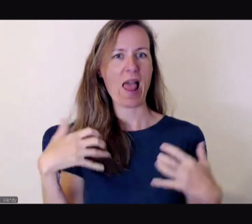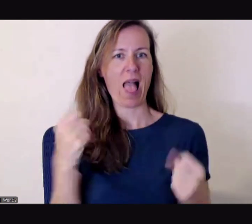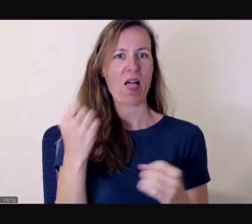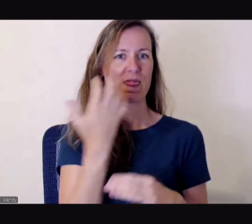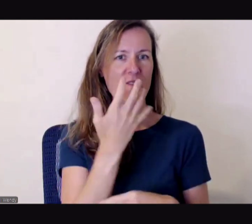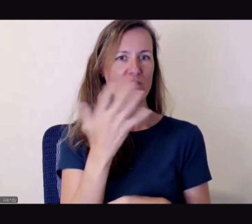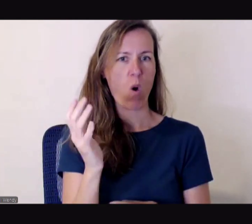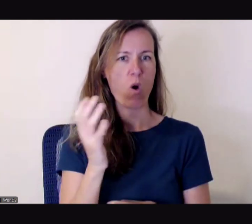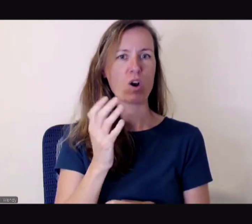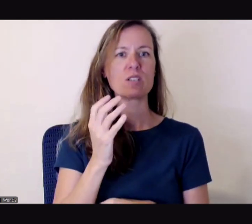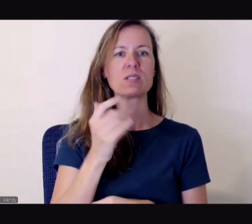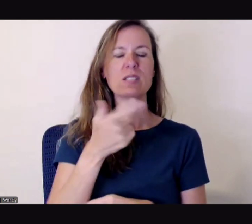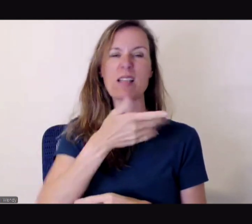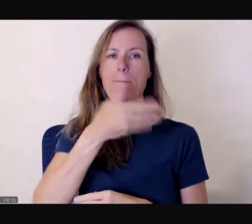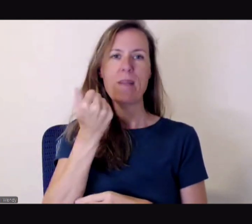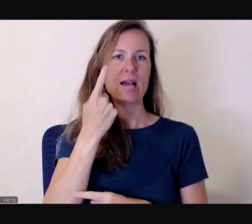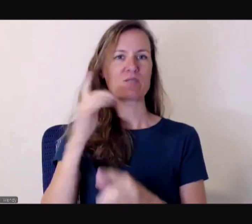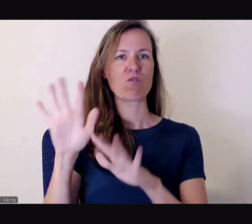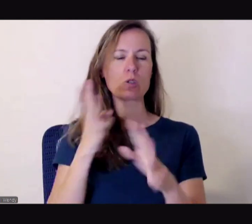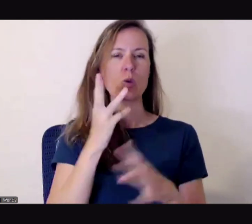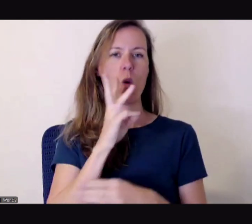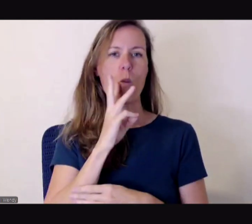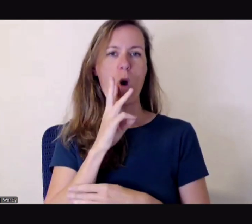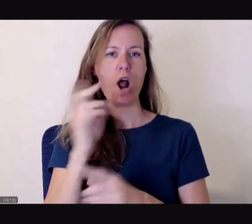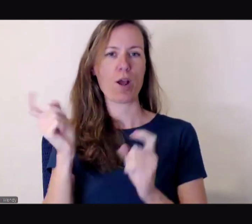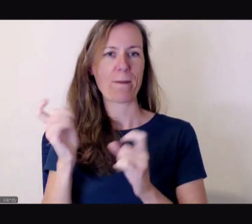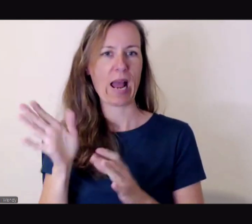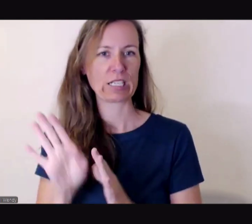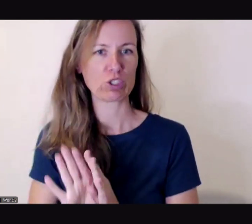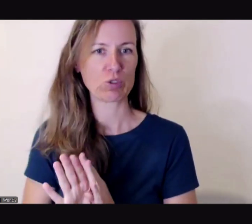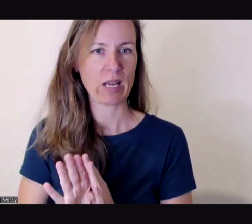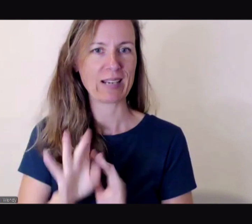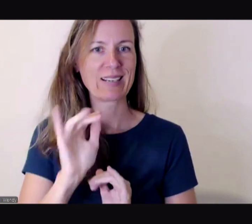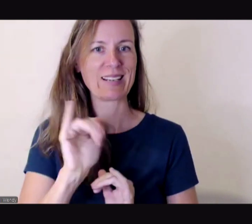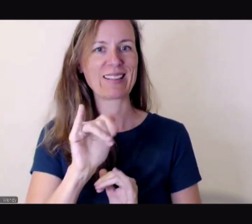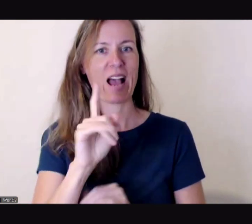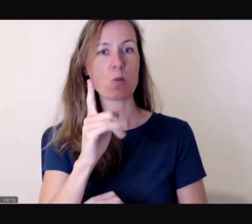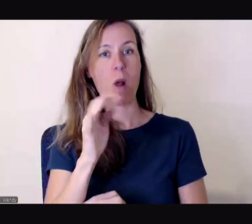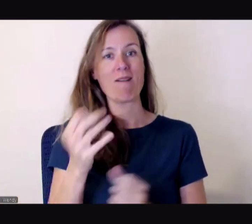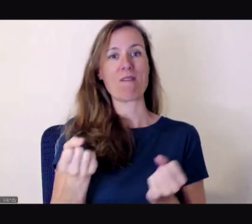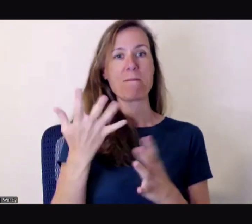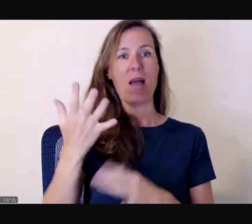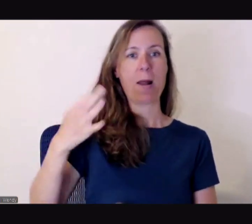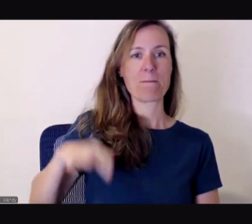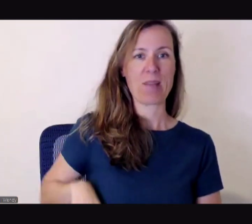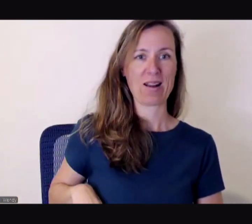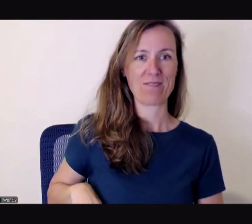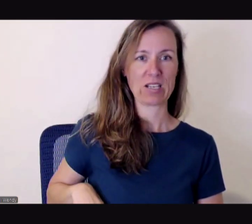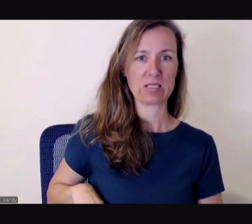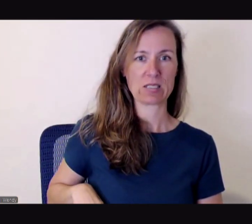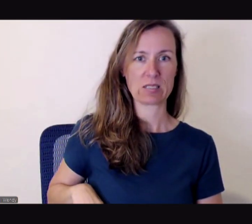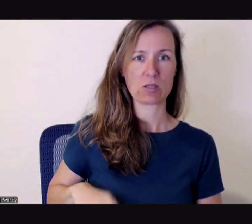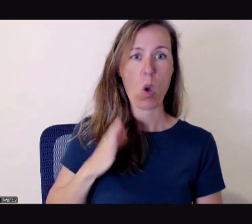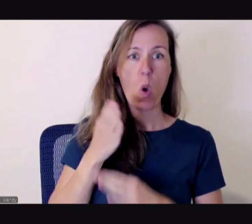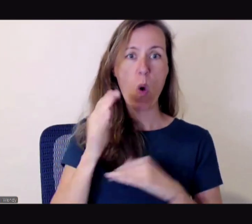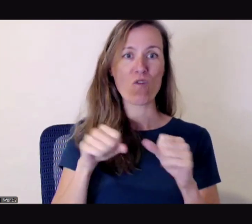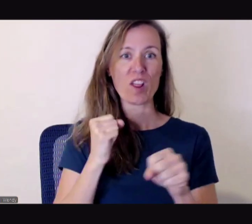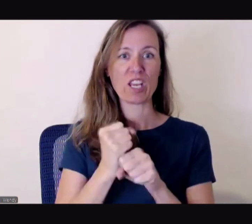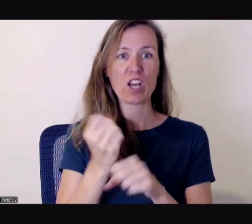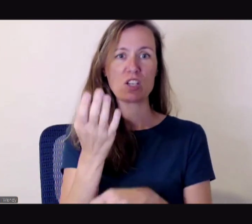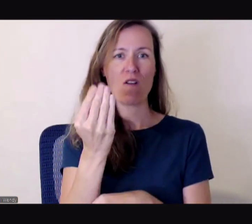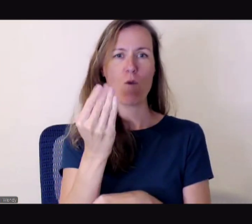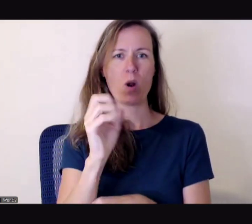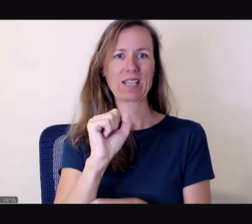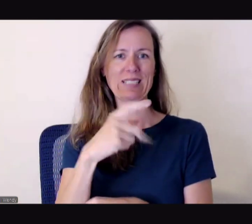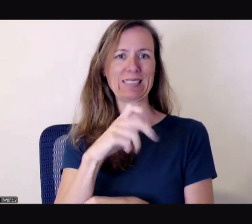have colonized the area. Soon, the Clean Water Partnership will begin removing invasive plants from the forested areas